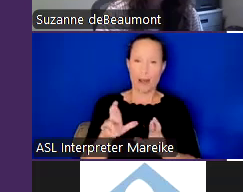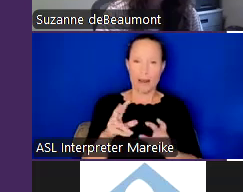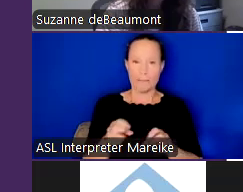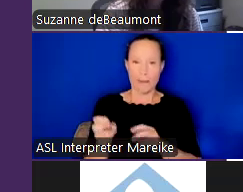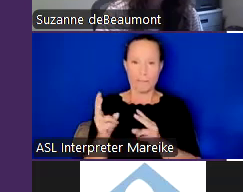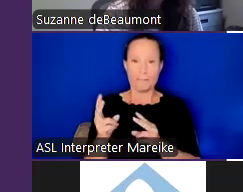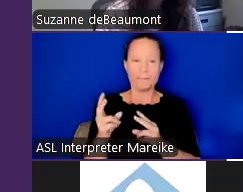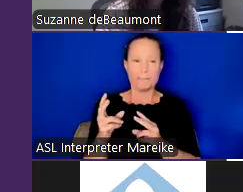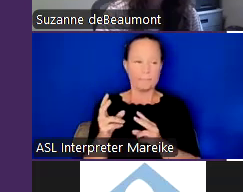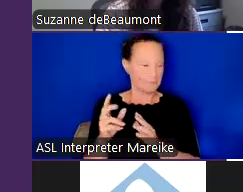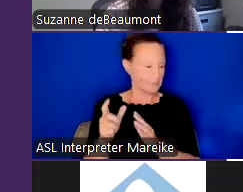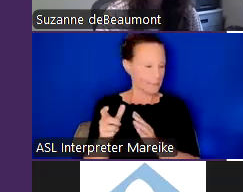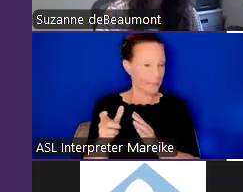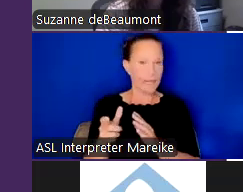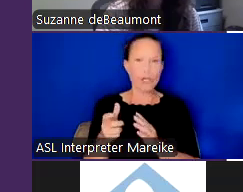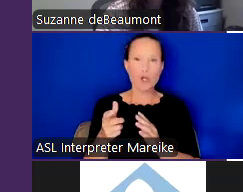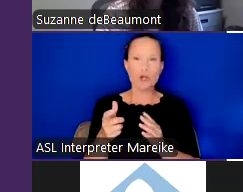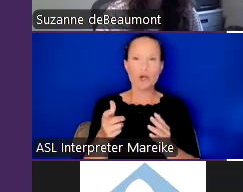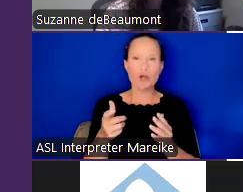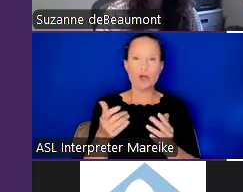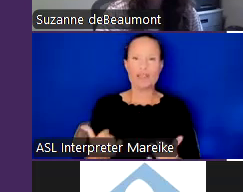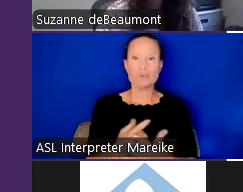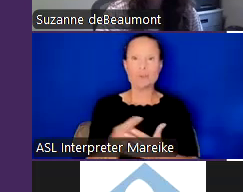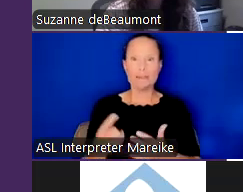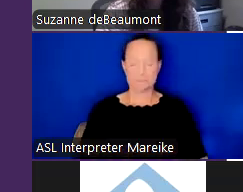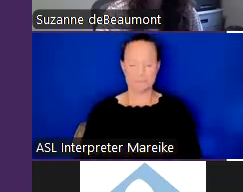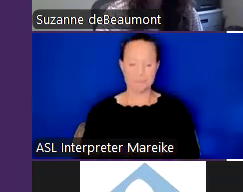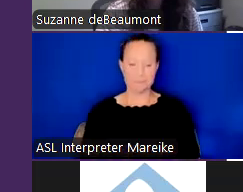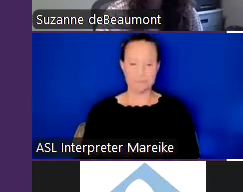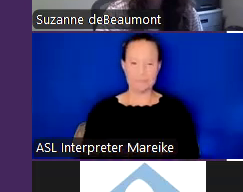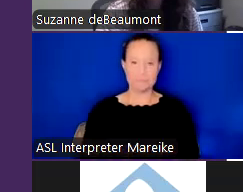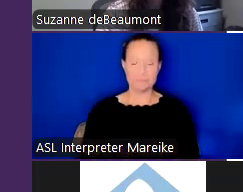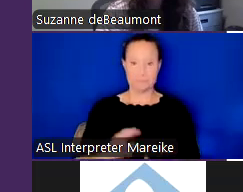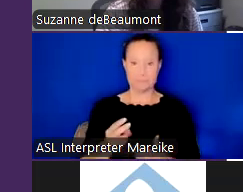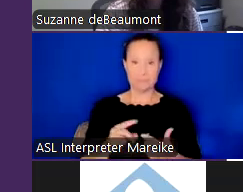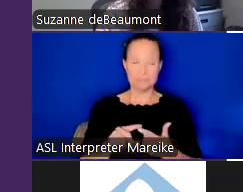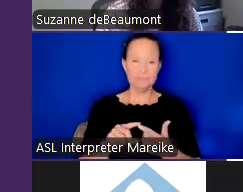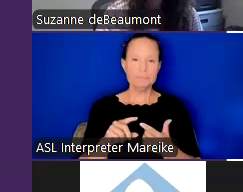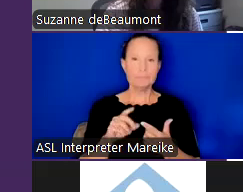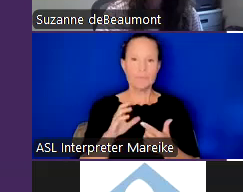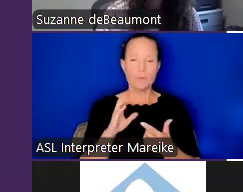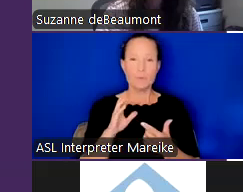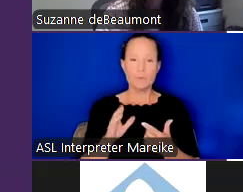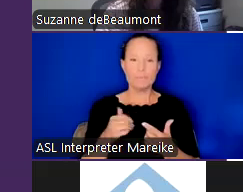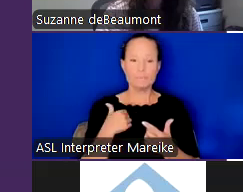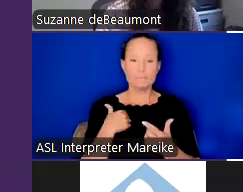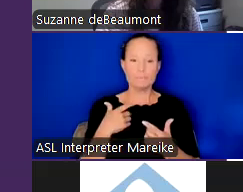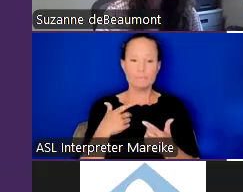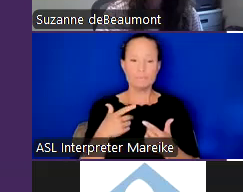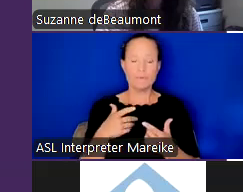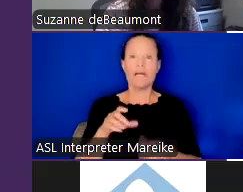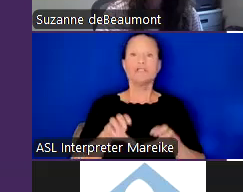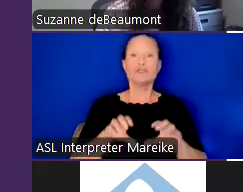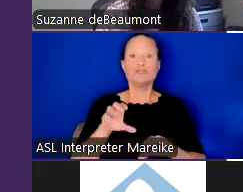uh, later this week. Number two, there's going to be the chat is